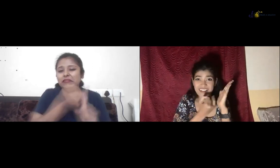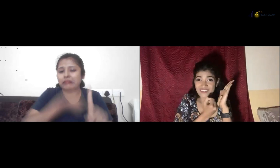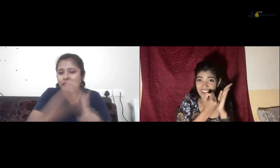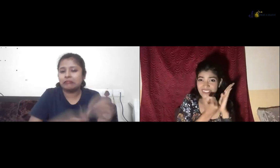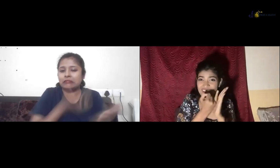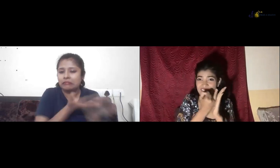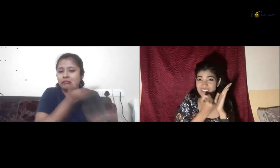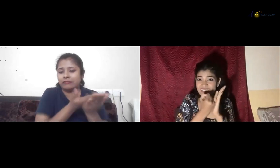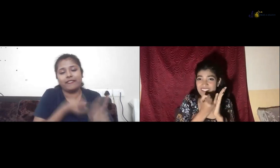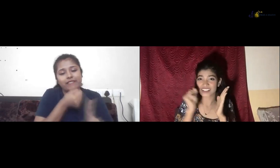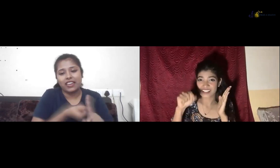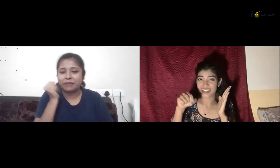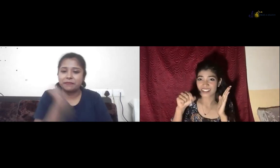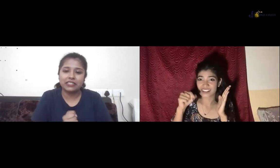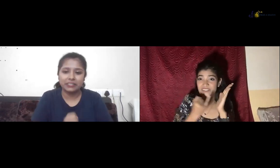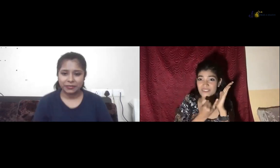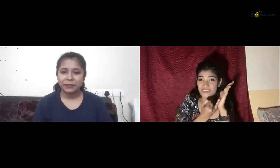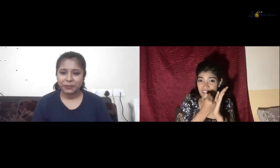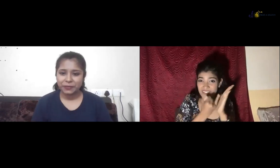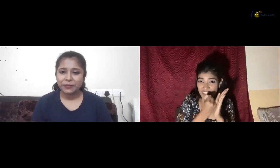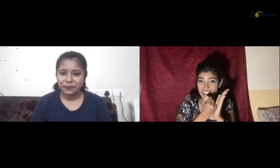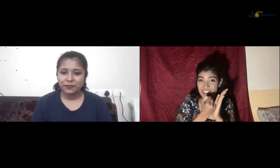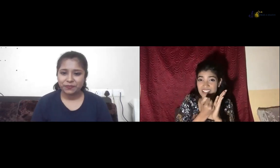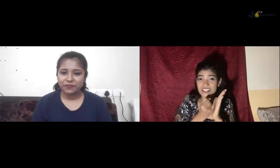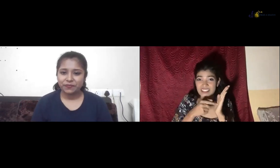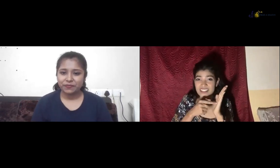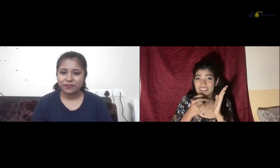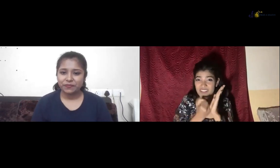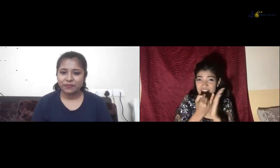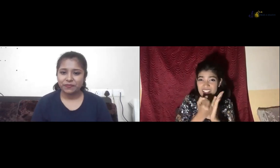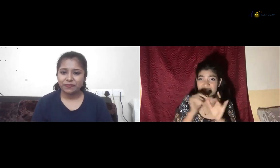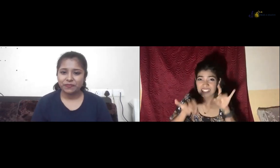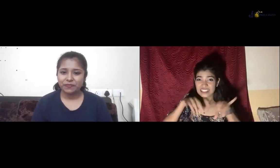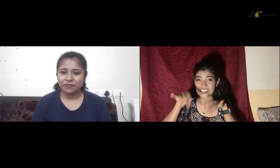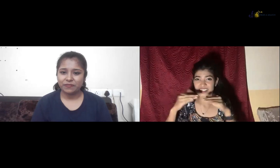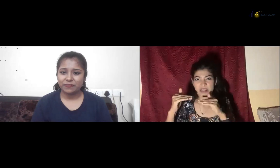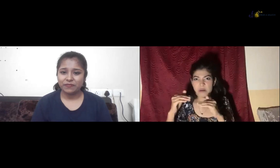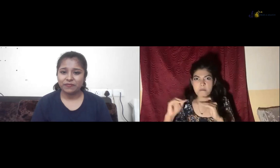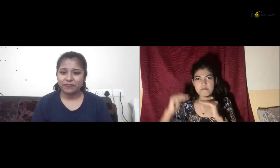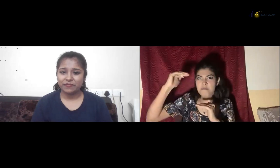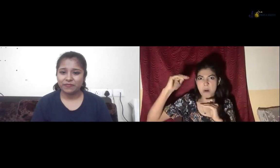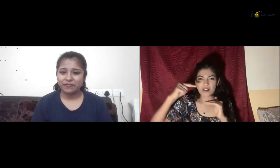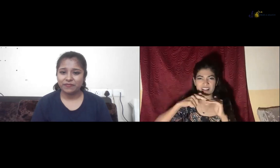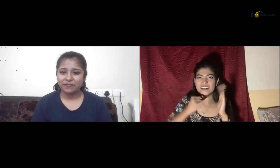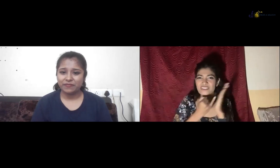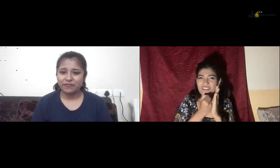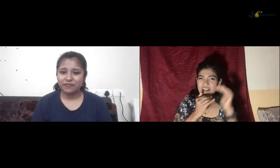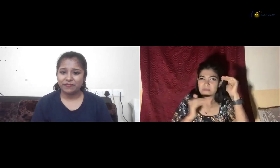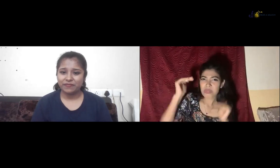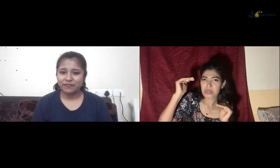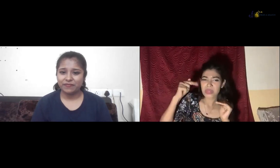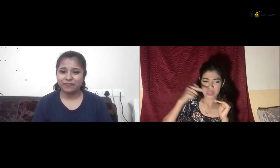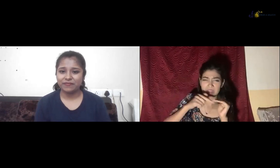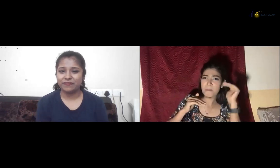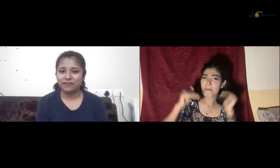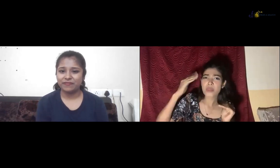have all of the facilities over there. Yes, right. We have to fight for that. So in villages, it's if that would